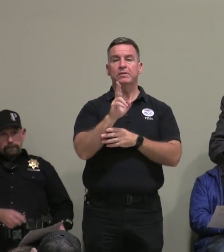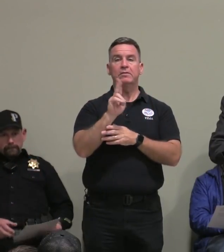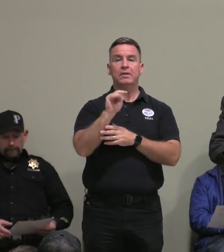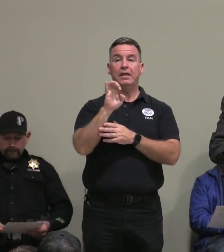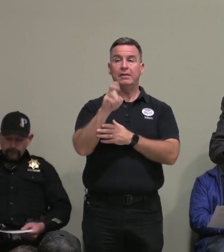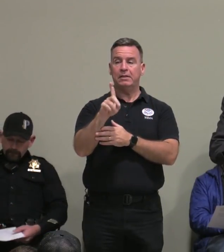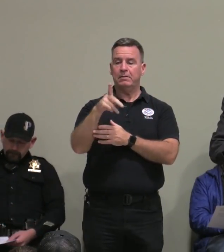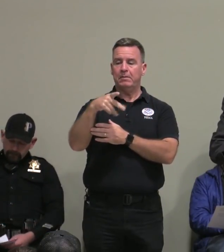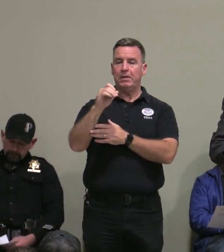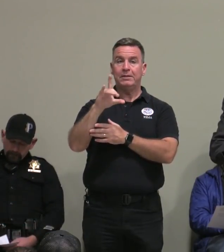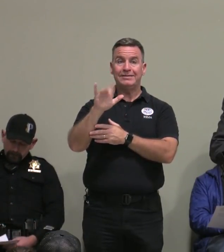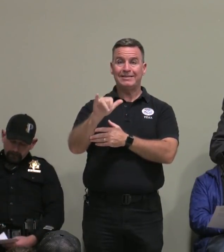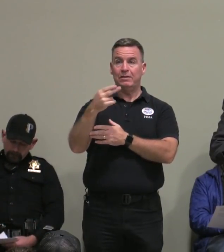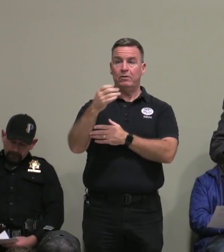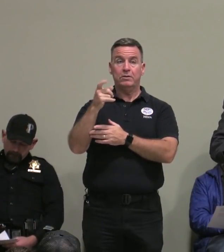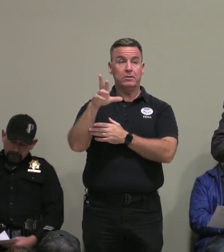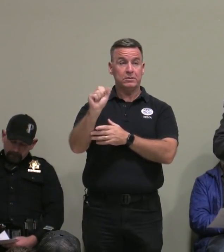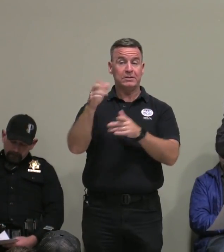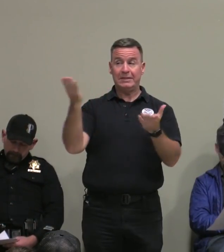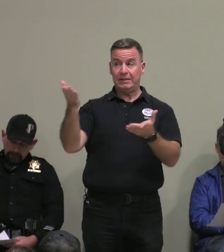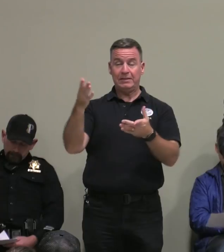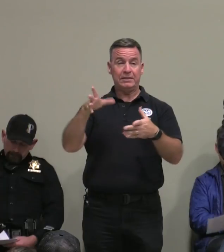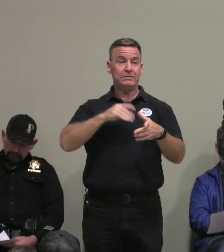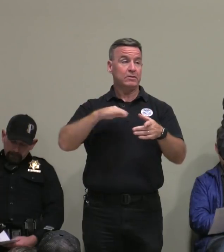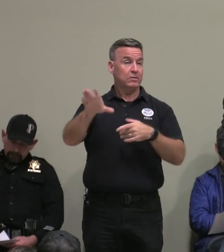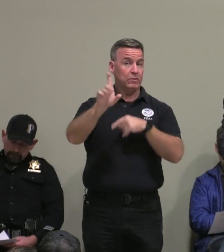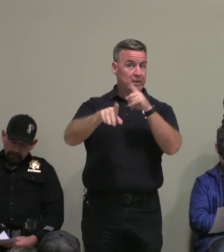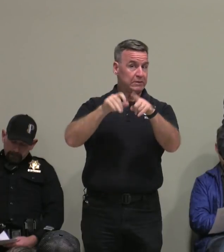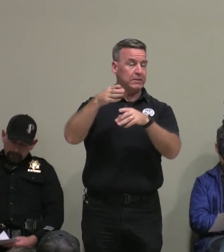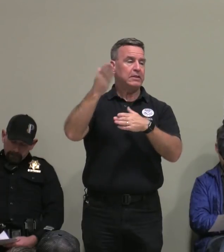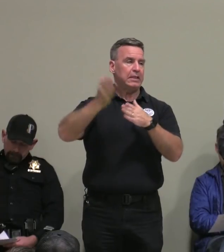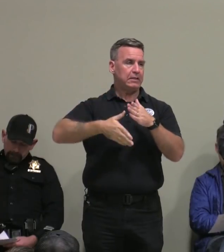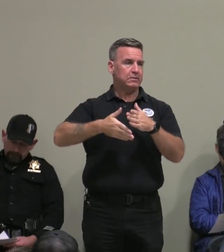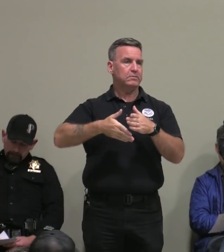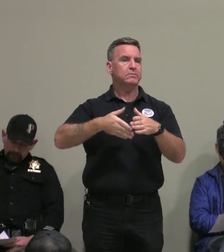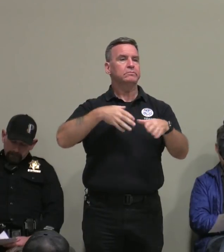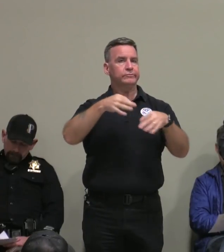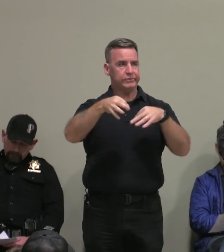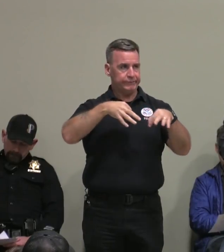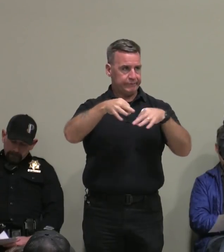holders are standing by to take your questions at the end of the briefing.